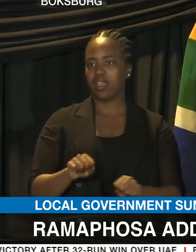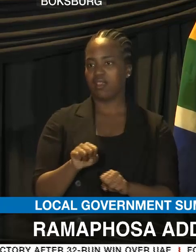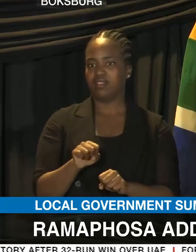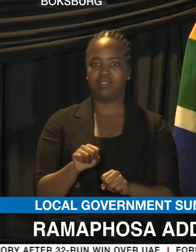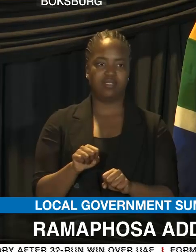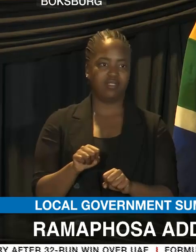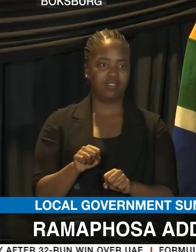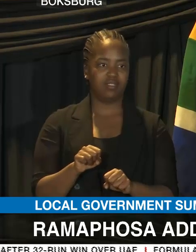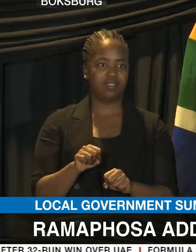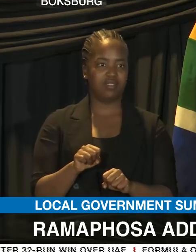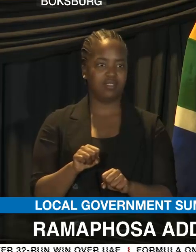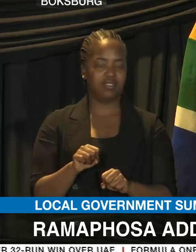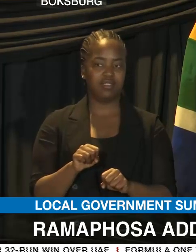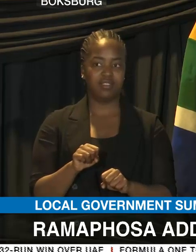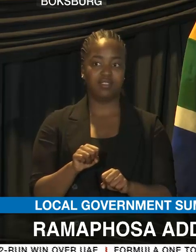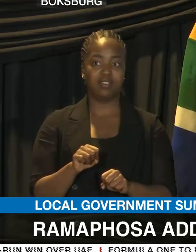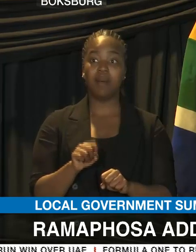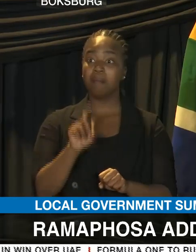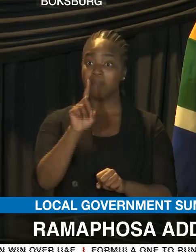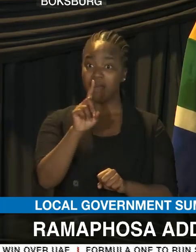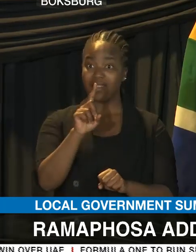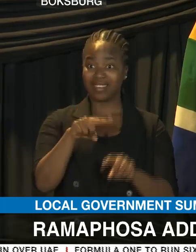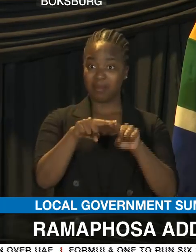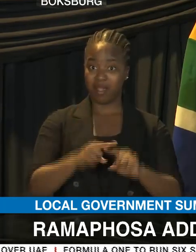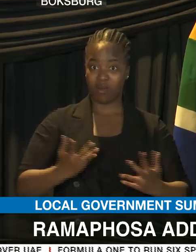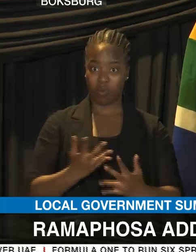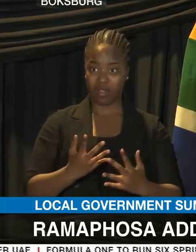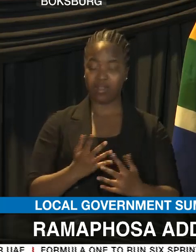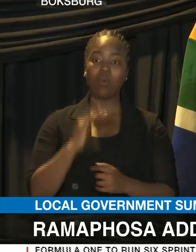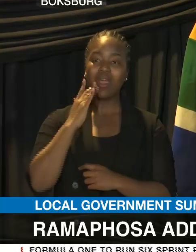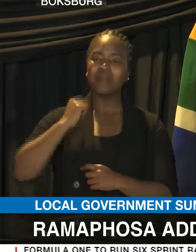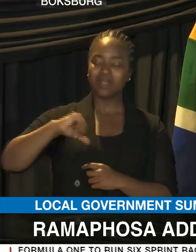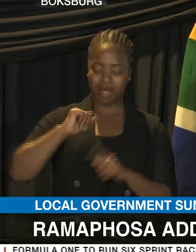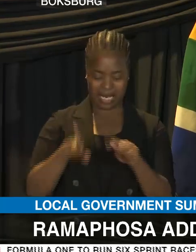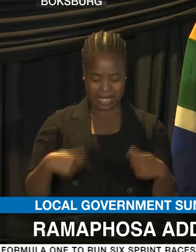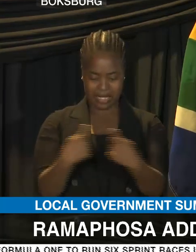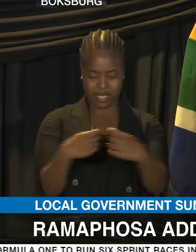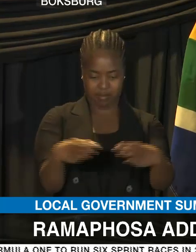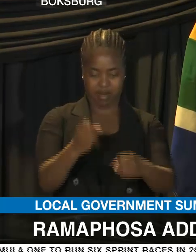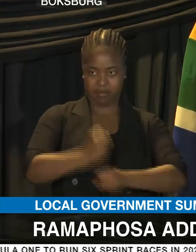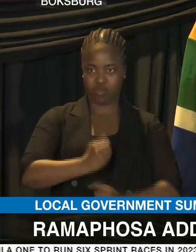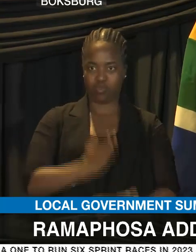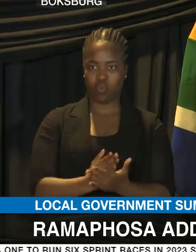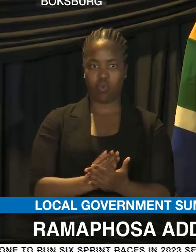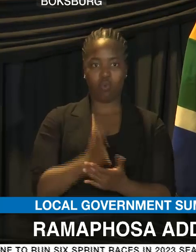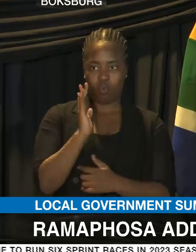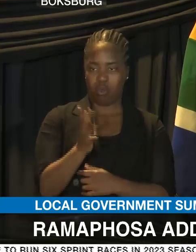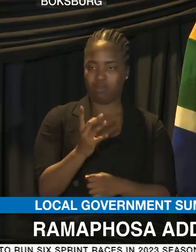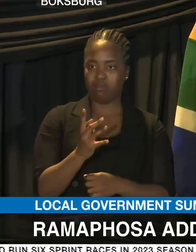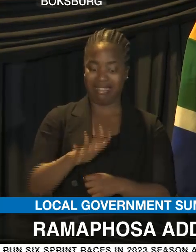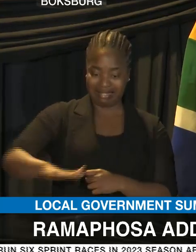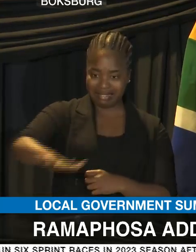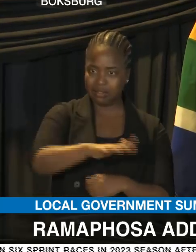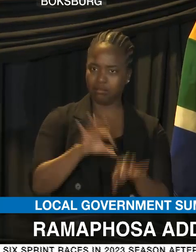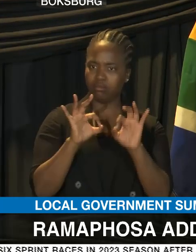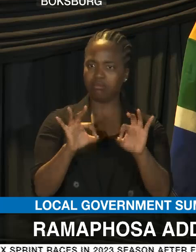once the key players decide that we are going to make our local municipality an